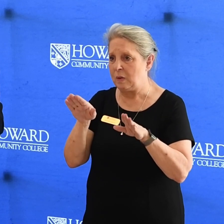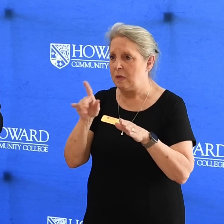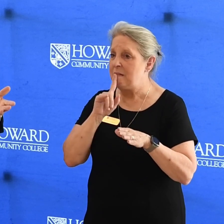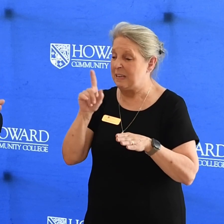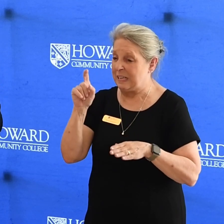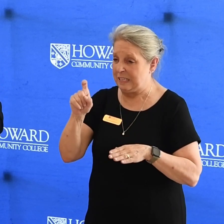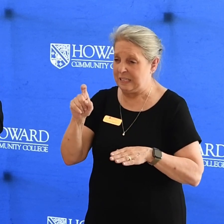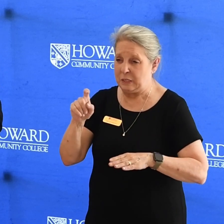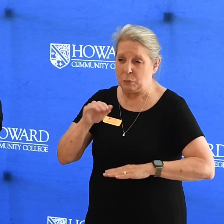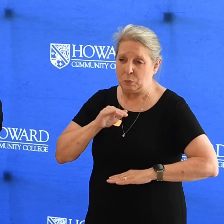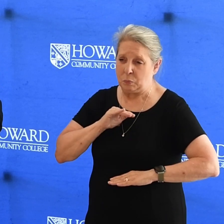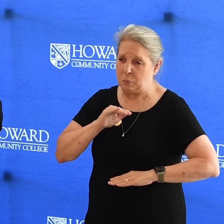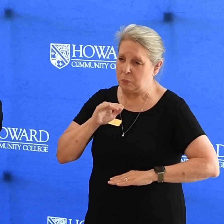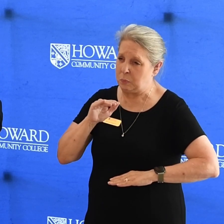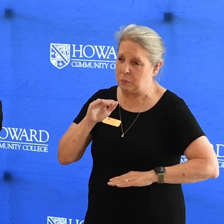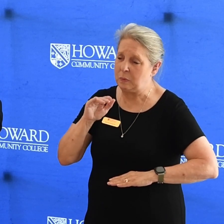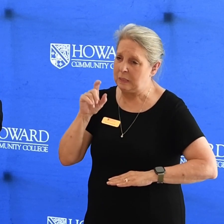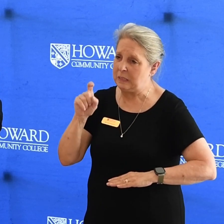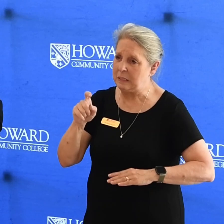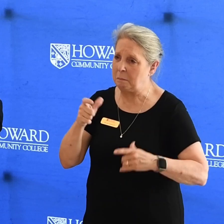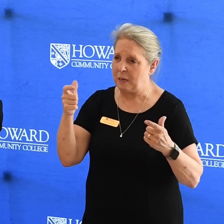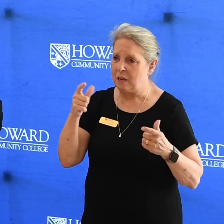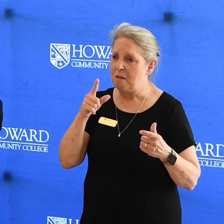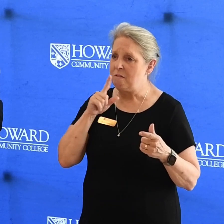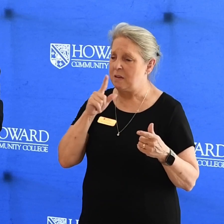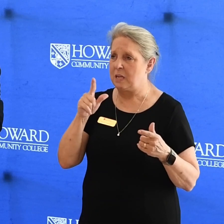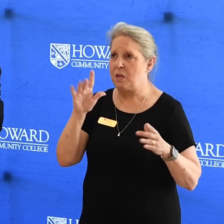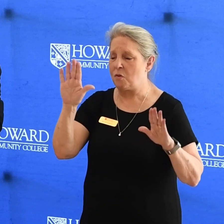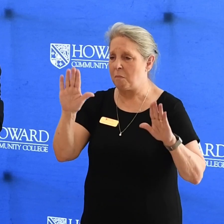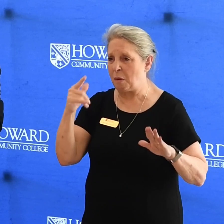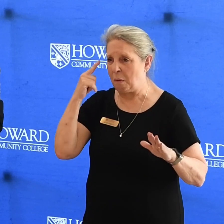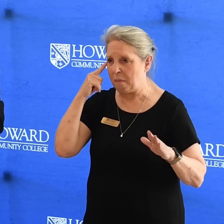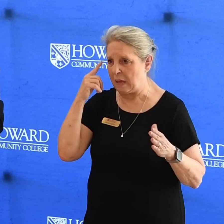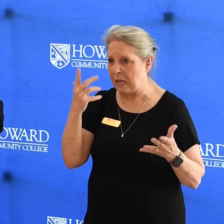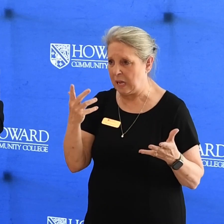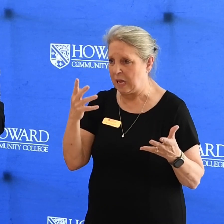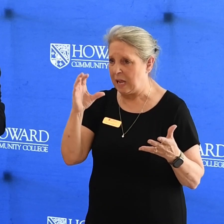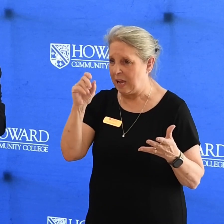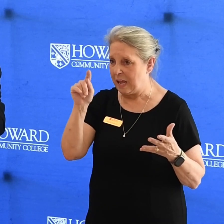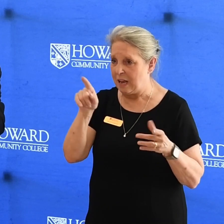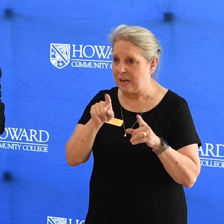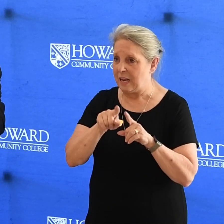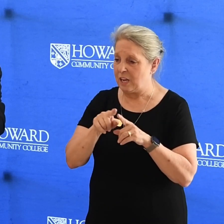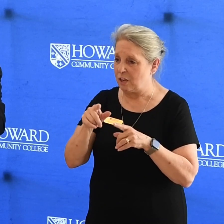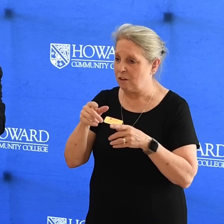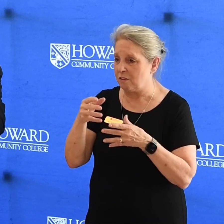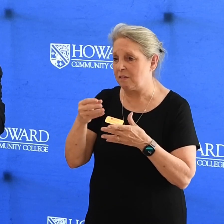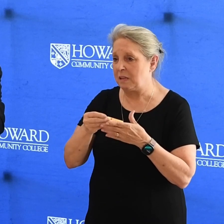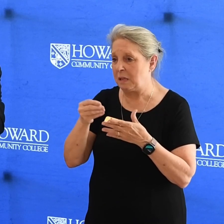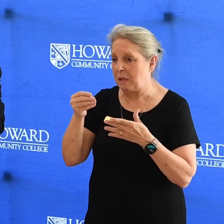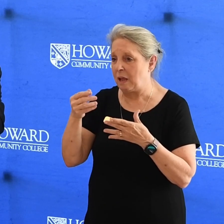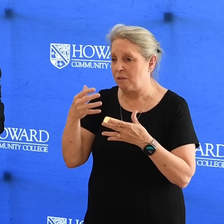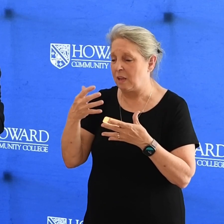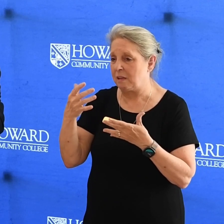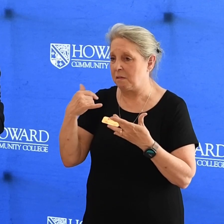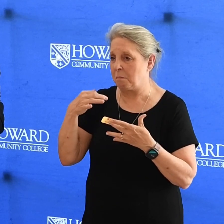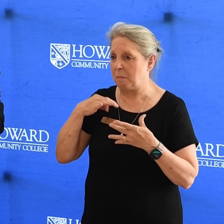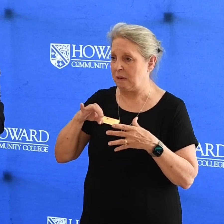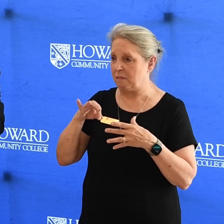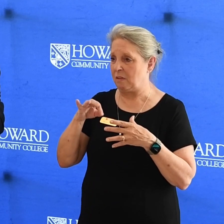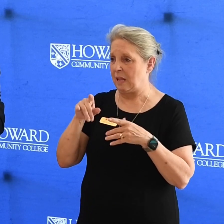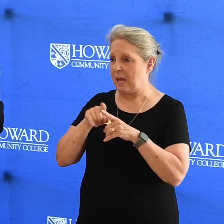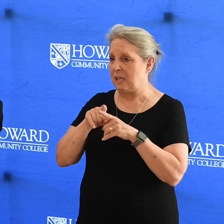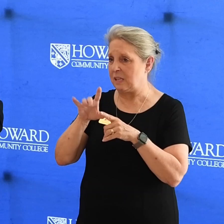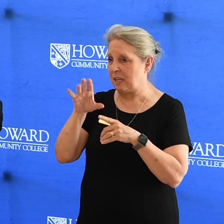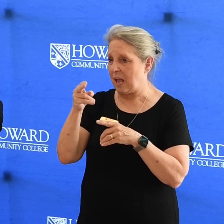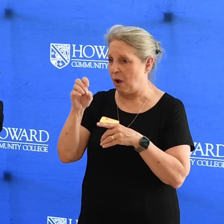huge. As Tracy mentioned, here in Howard County, it's really remarkable when you think about a county as well off as Howard County. The need continues to be there,